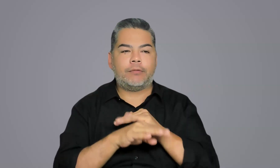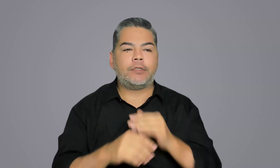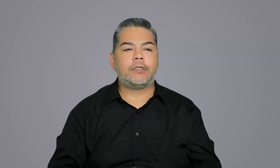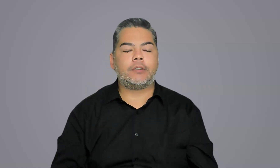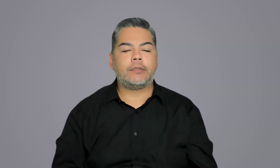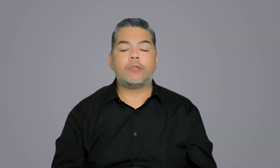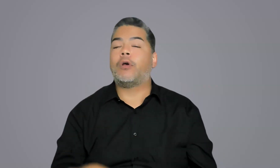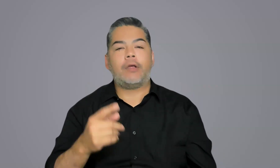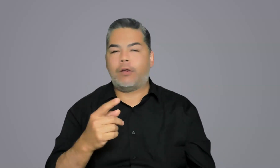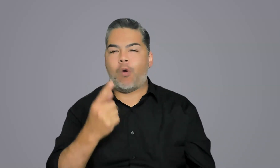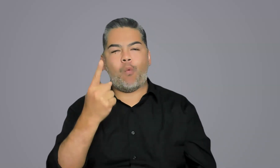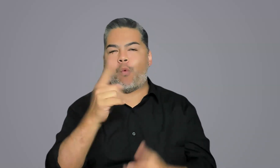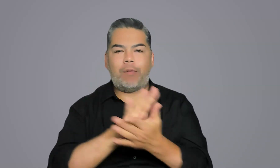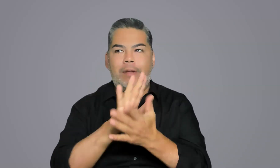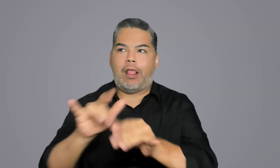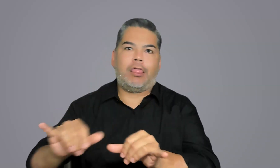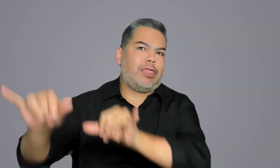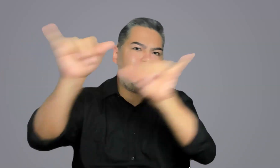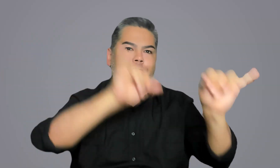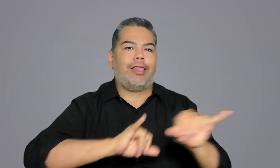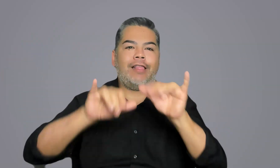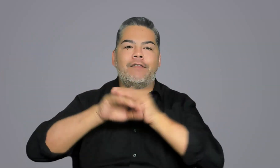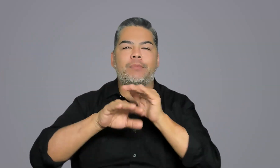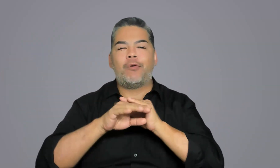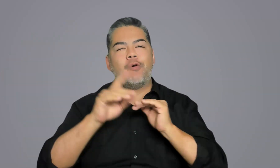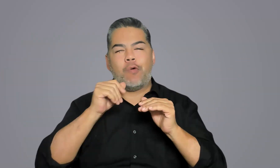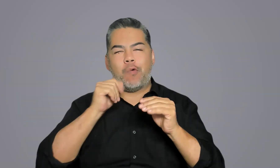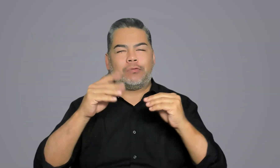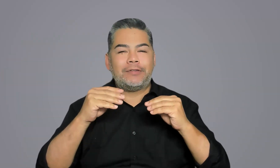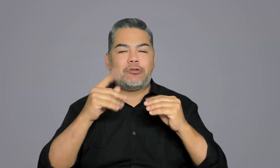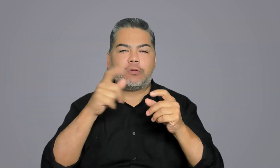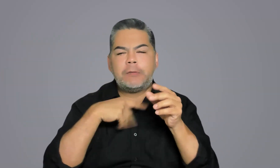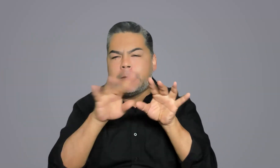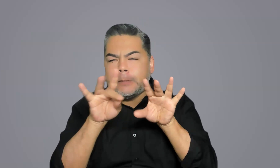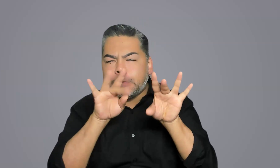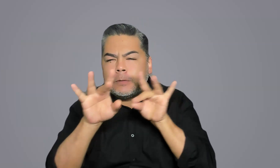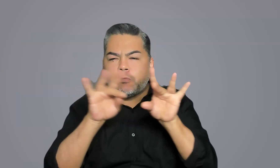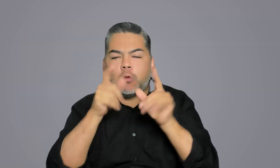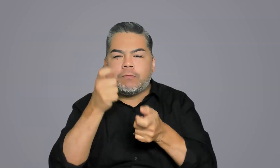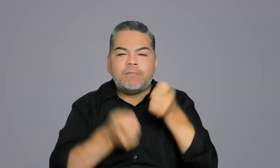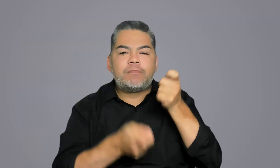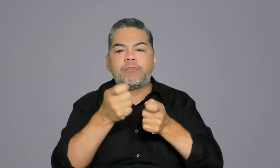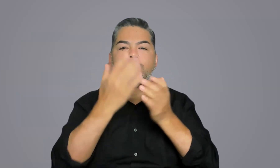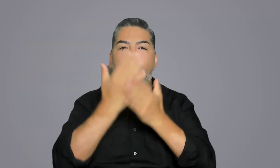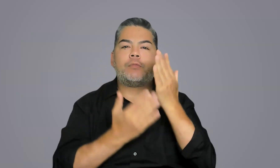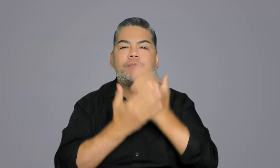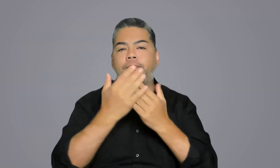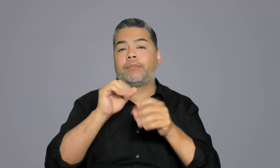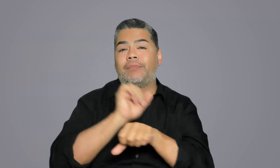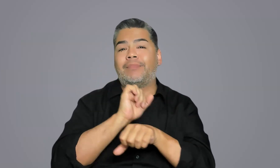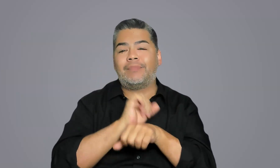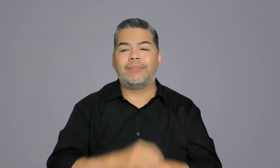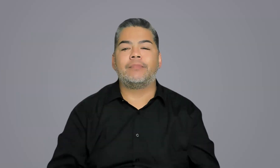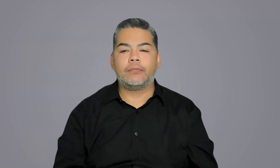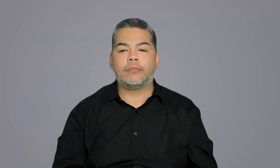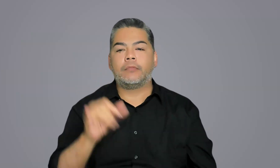size doesn't fit all, so it's not going to deliver you an accessible solution. So maybe you'll always need to kind of do a bit of manual work. There are also tools